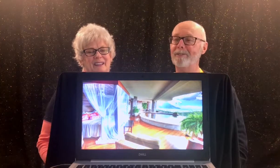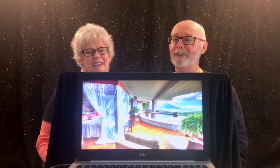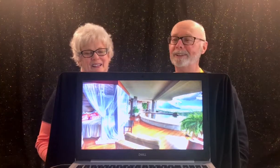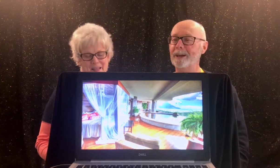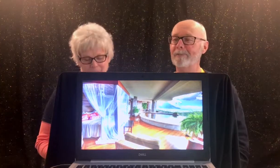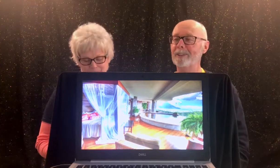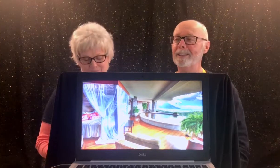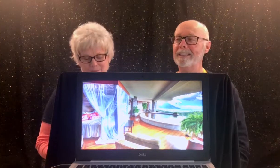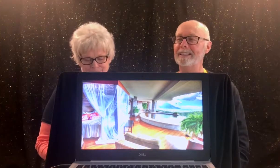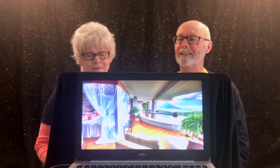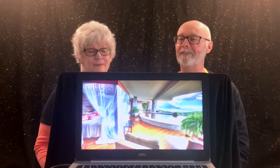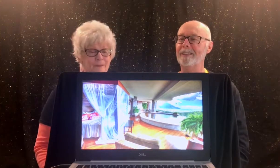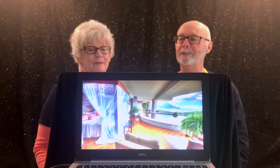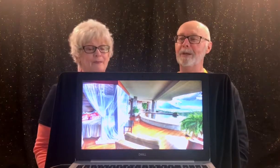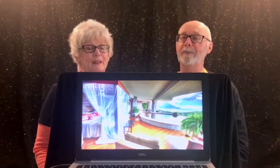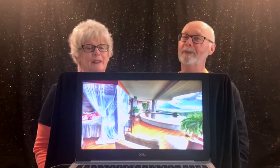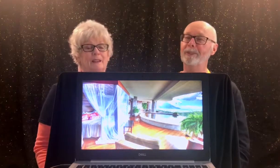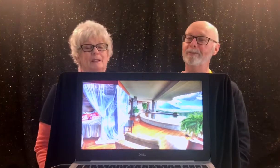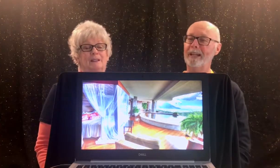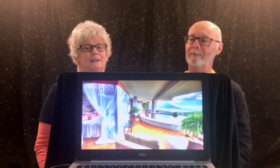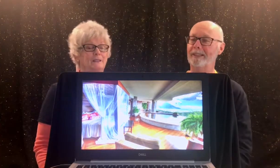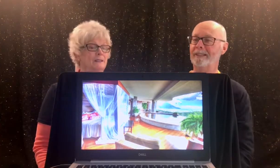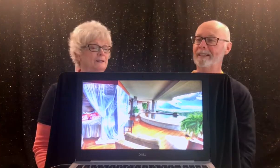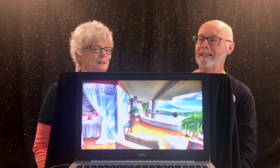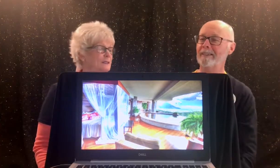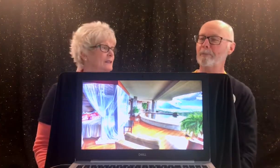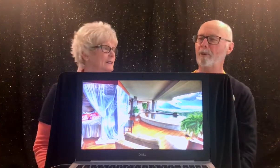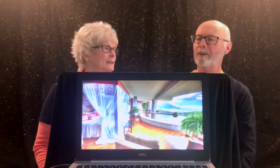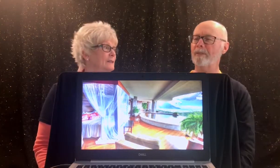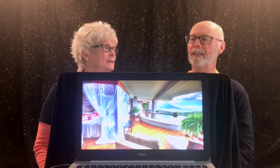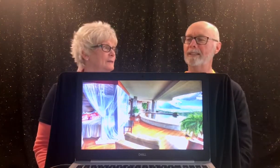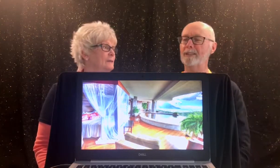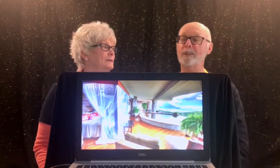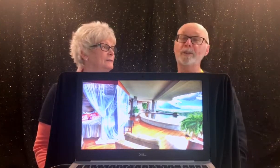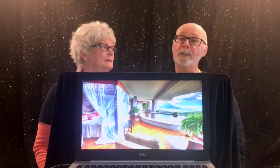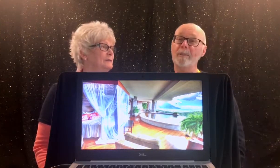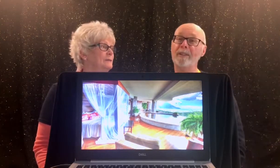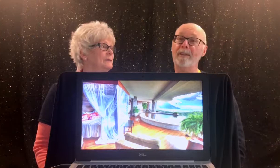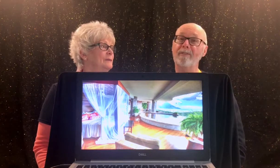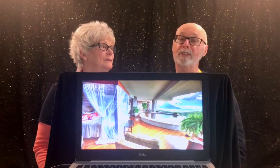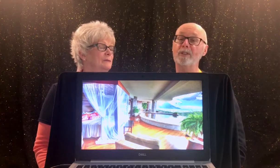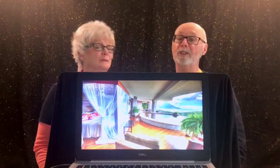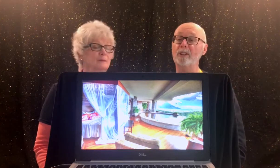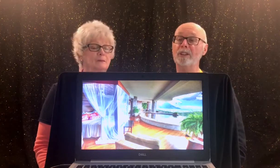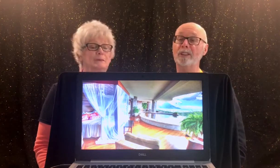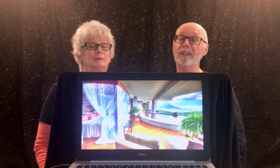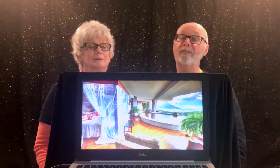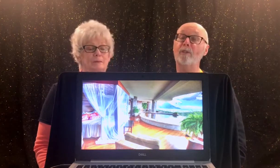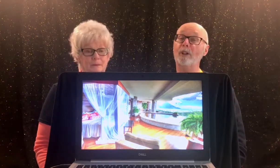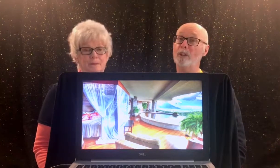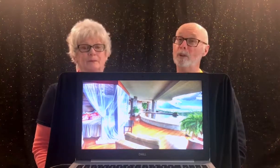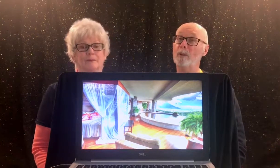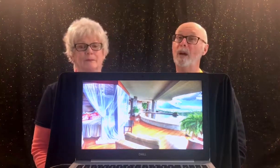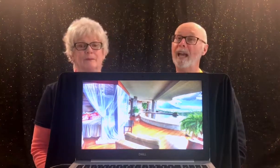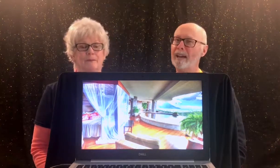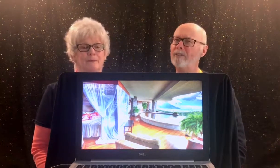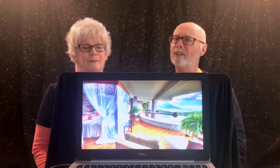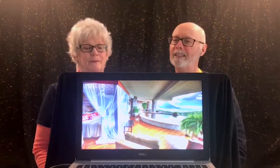different comfort needs of each member of your family. The important thing is to do something that feels nourishing for you every